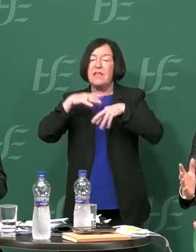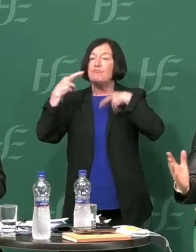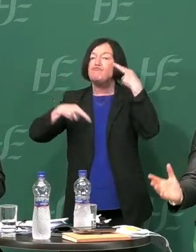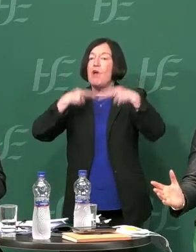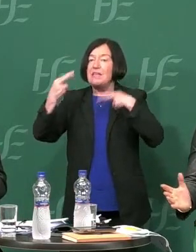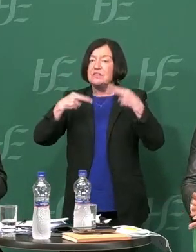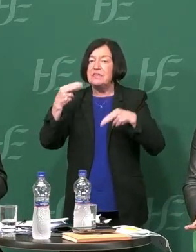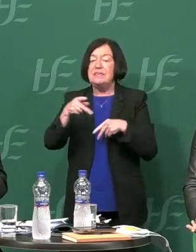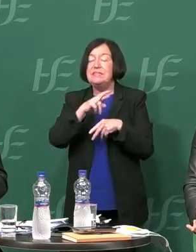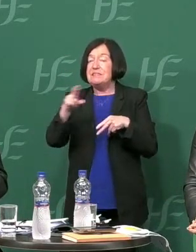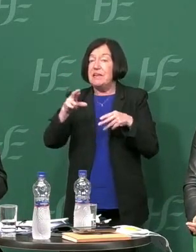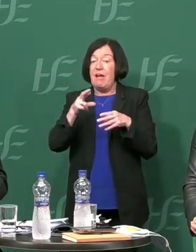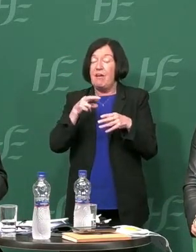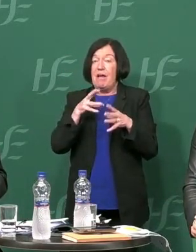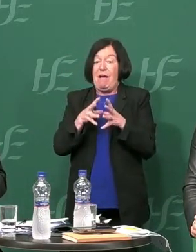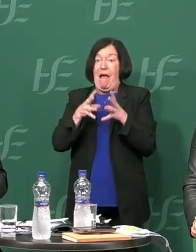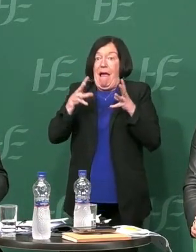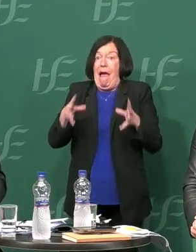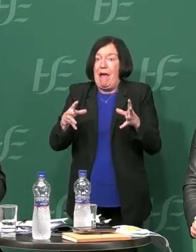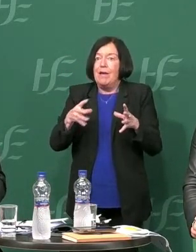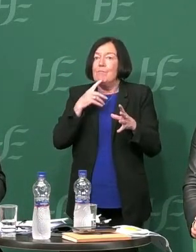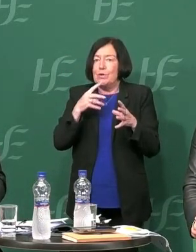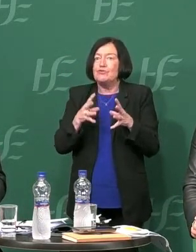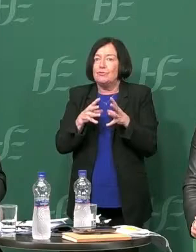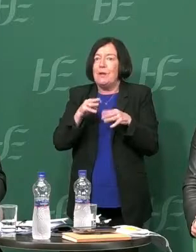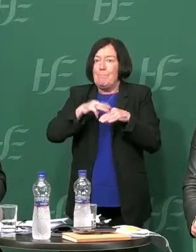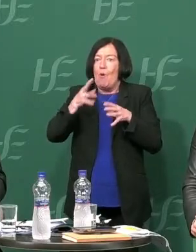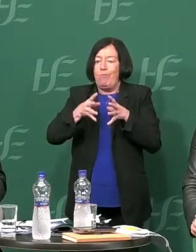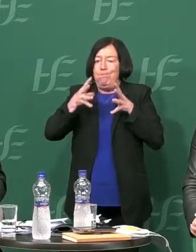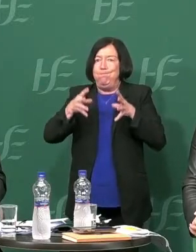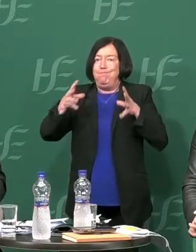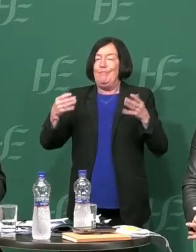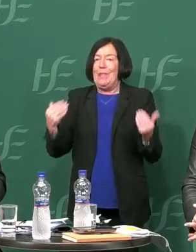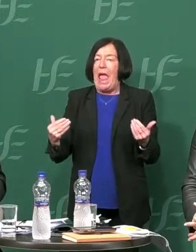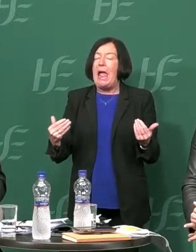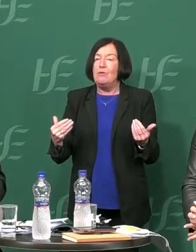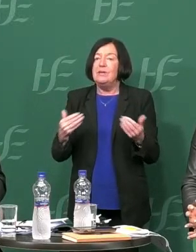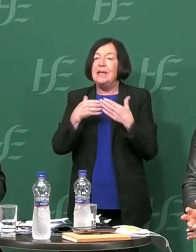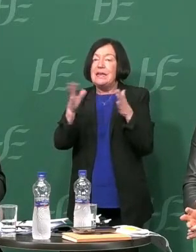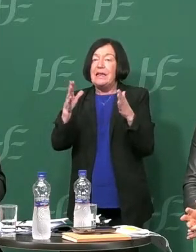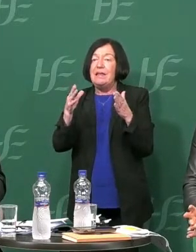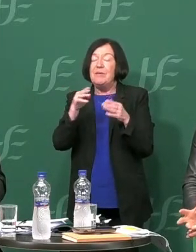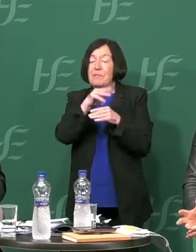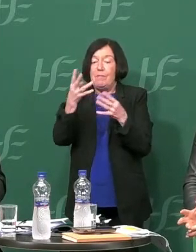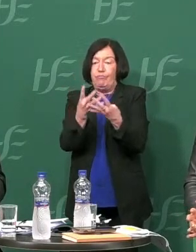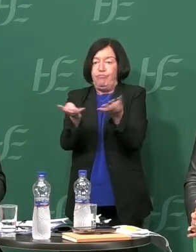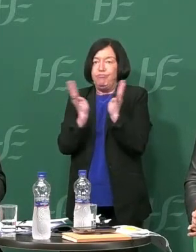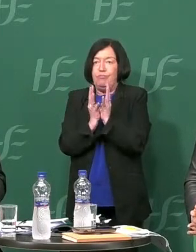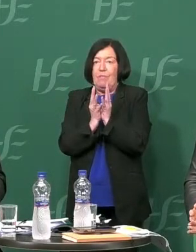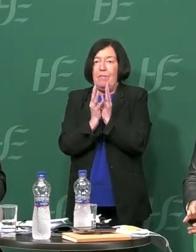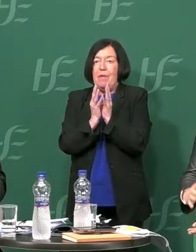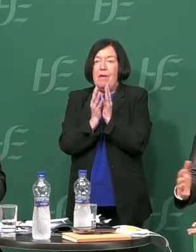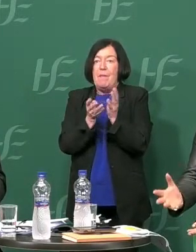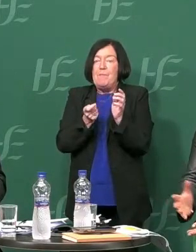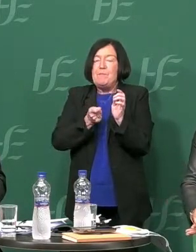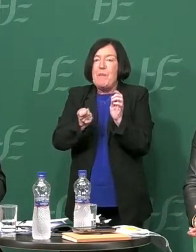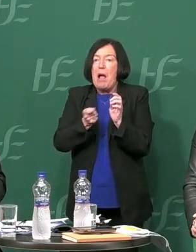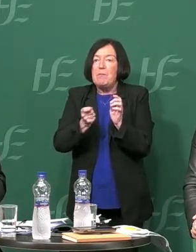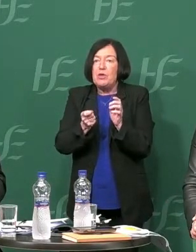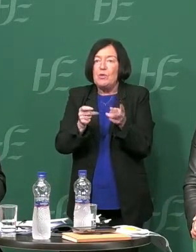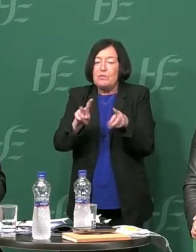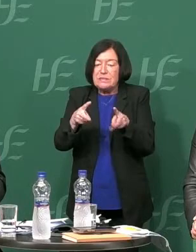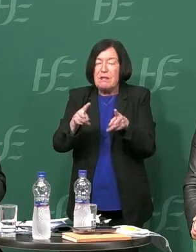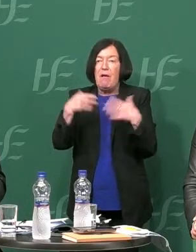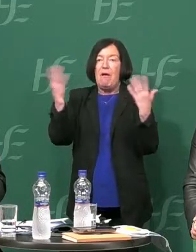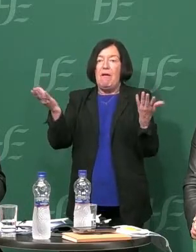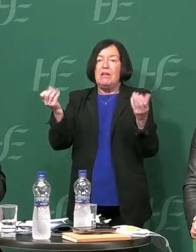It's still not significant, but it is growing. And generally gatherings, barbecues,